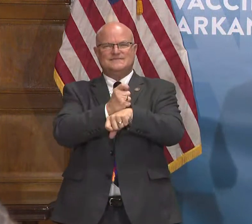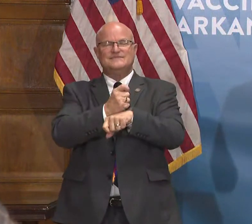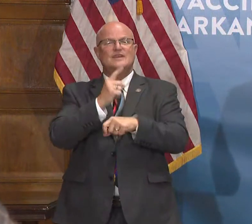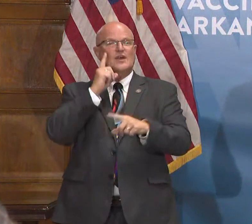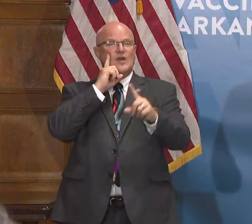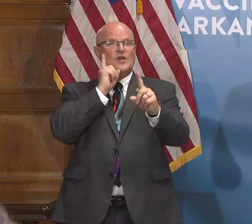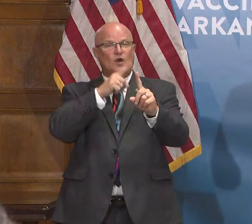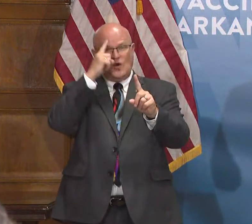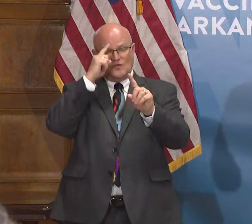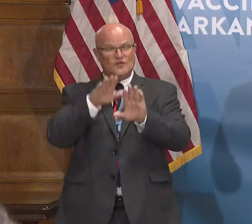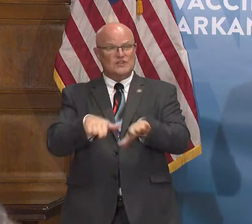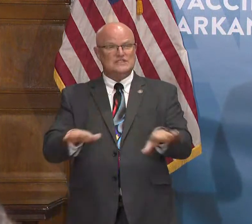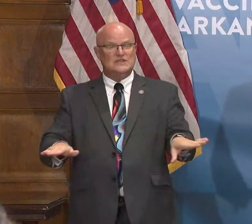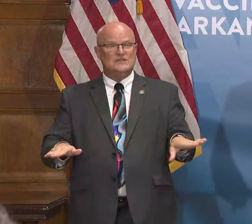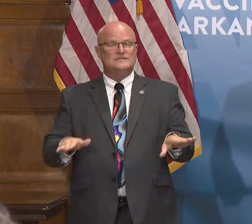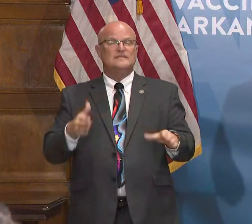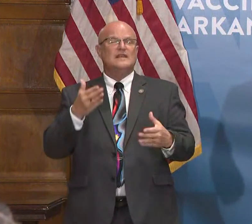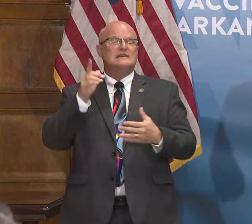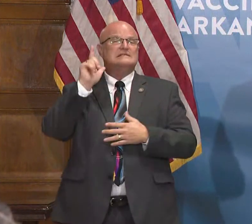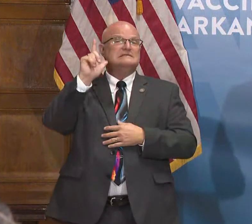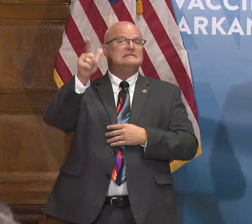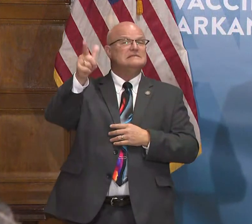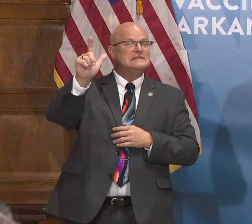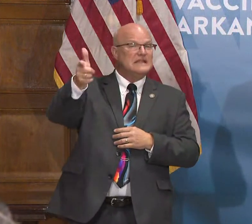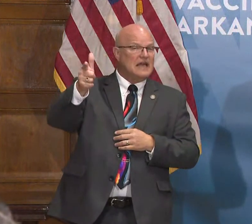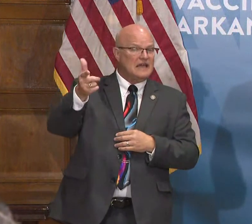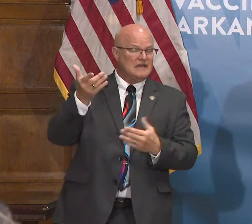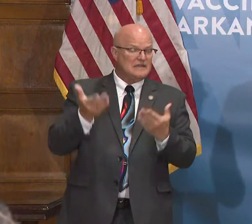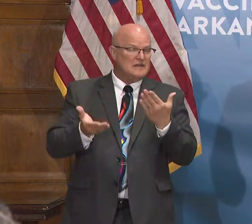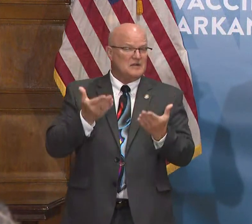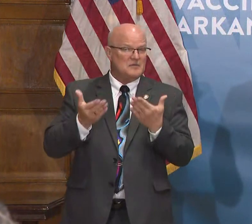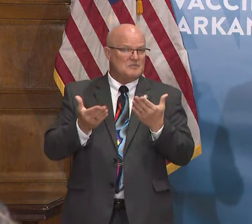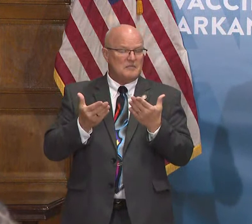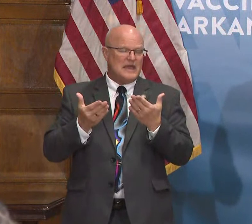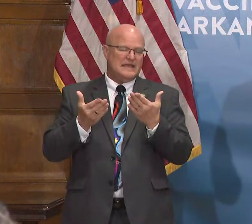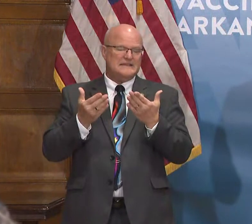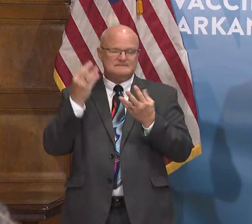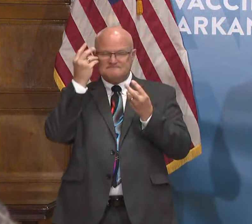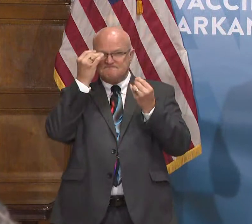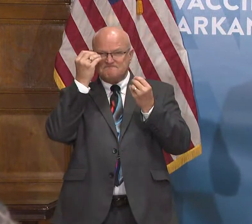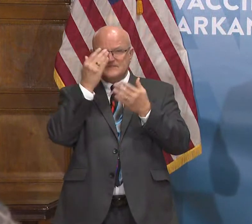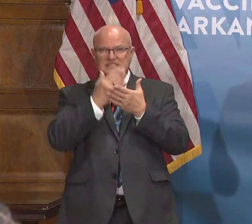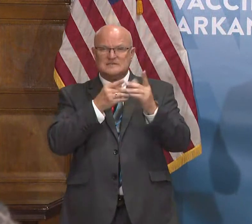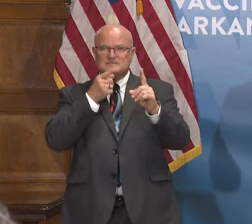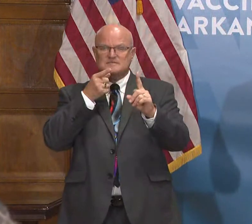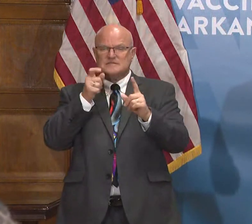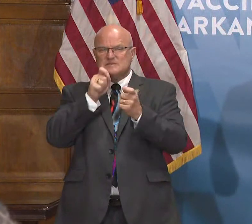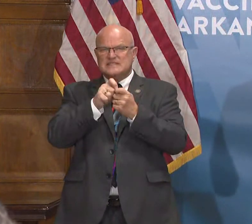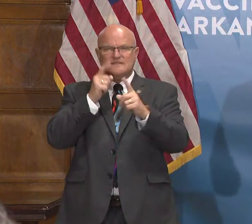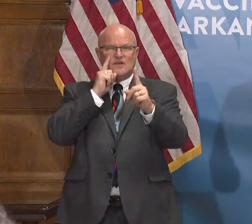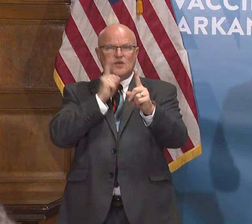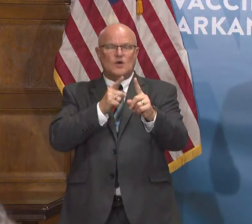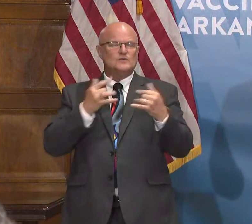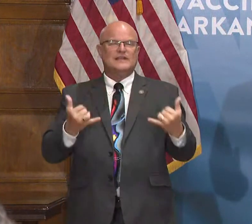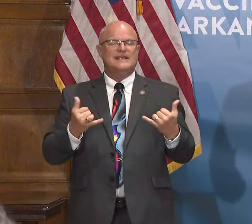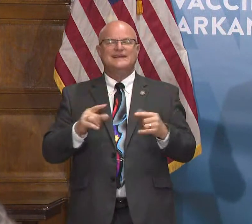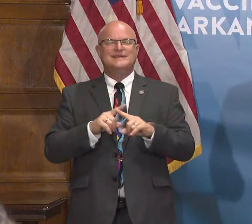for that. I may down the road, reset some specific goals.